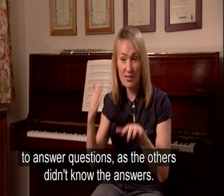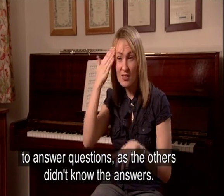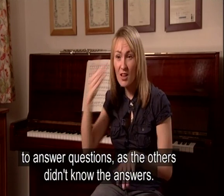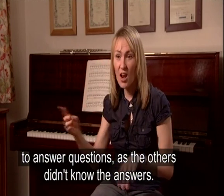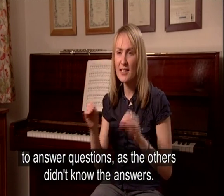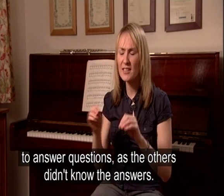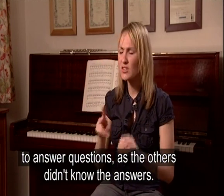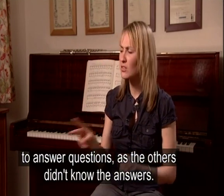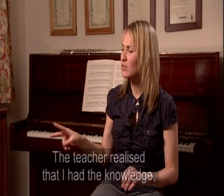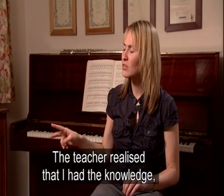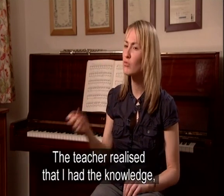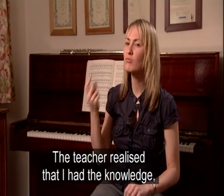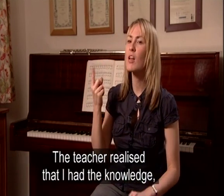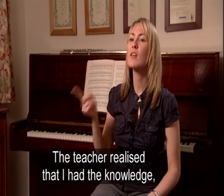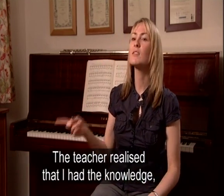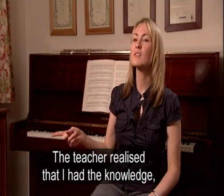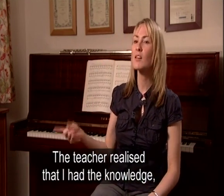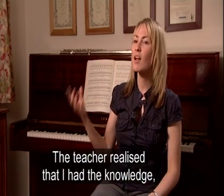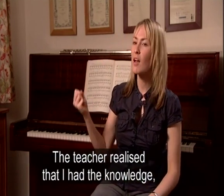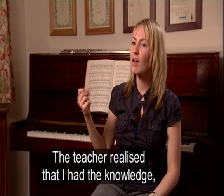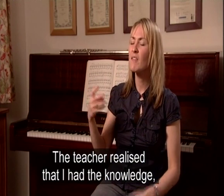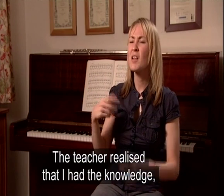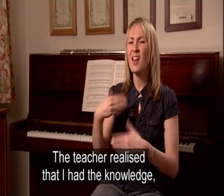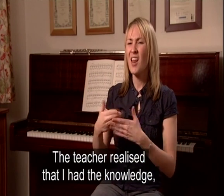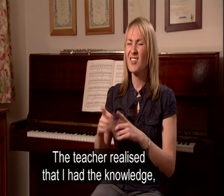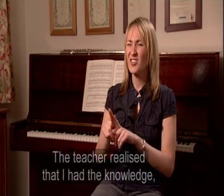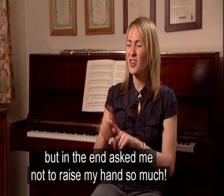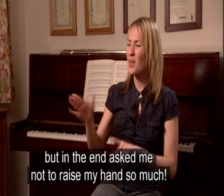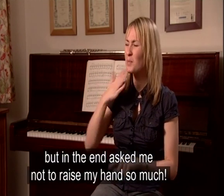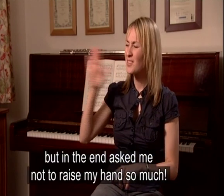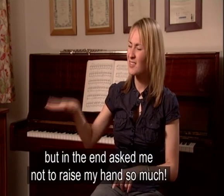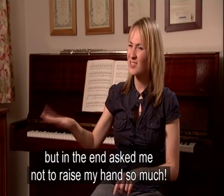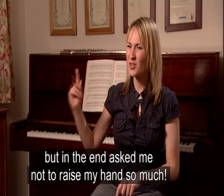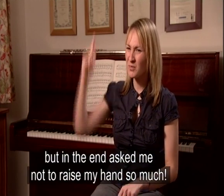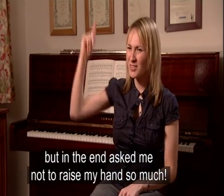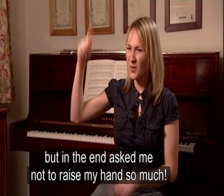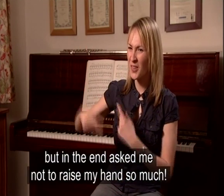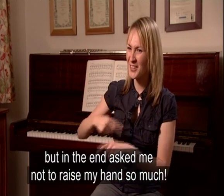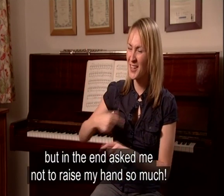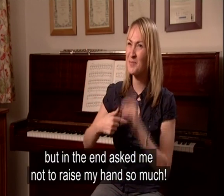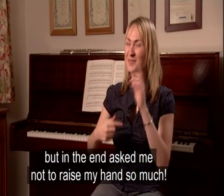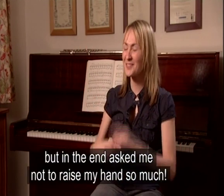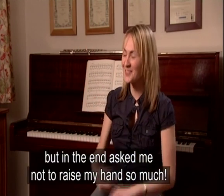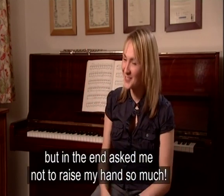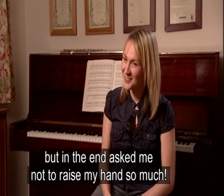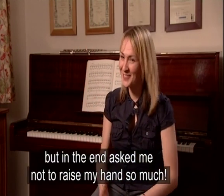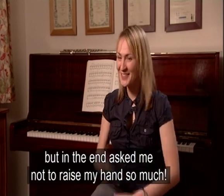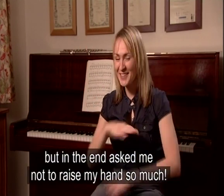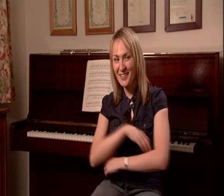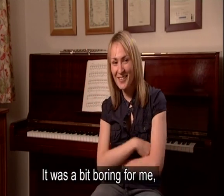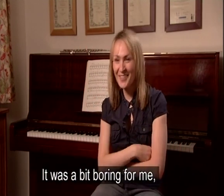answers. The teacher realised that I had some knowledge, but in the end asked me not to raise my hand so